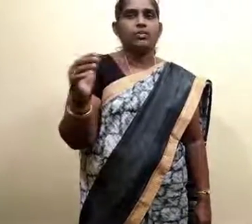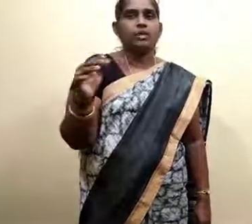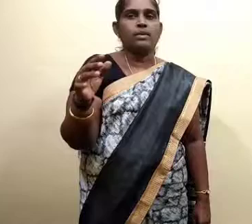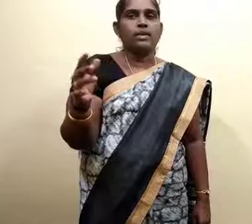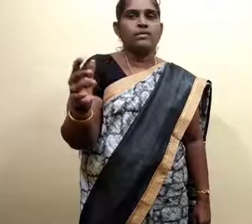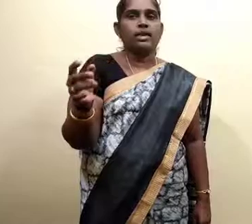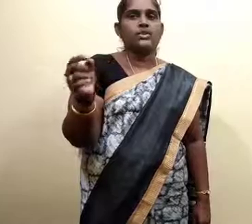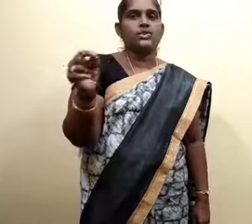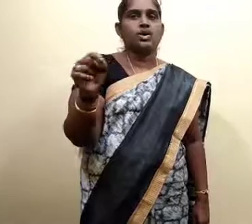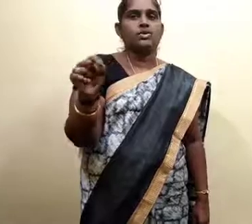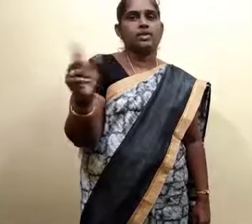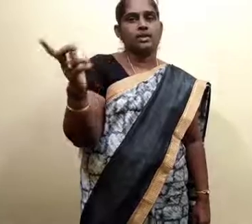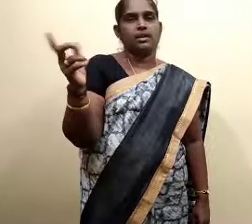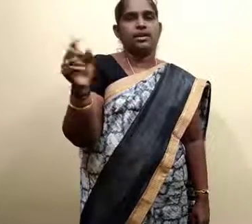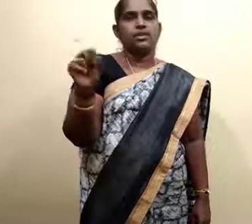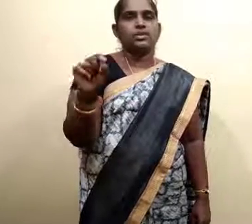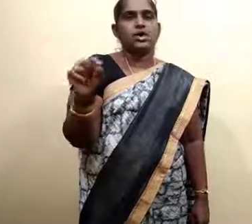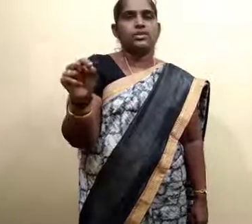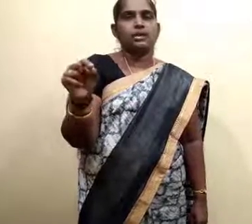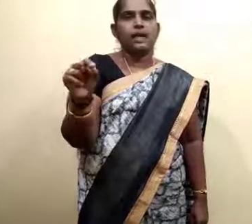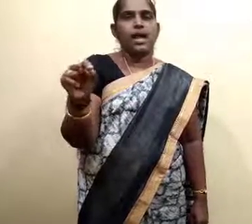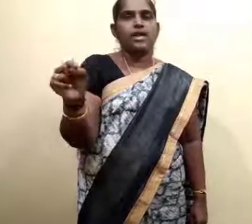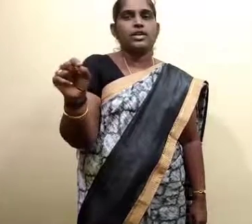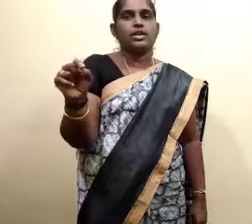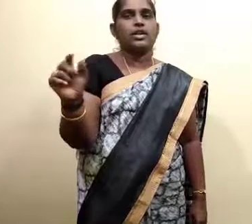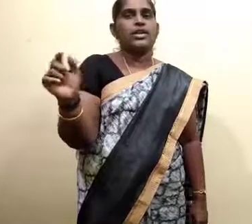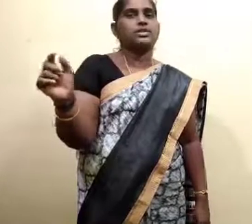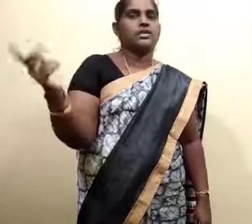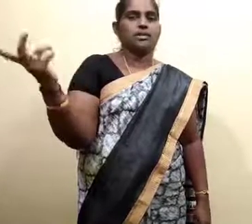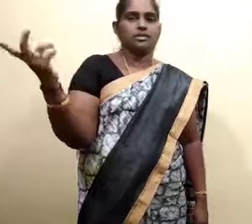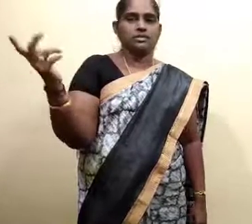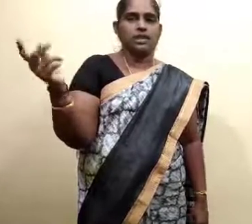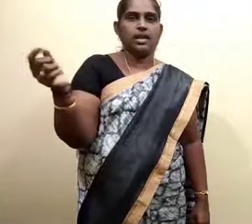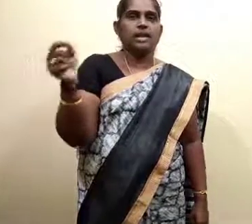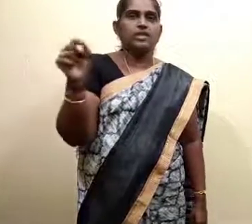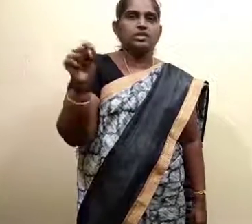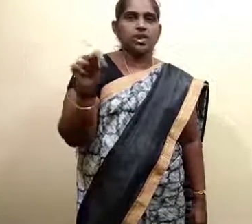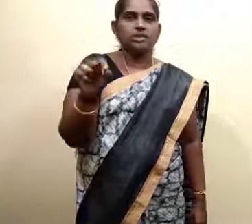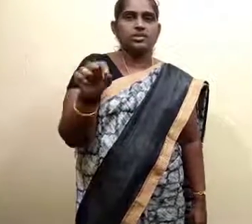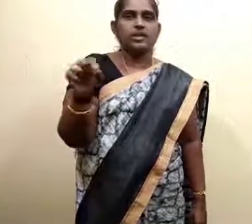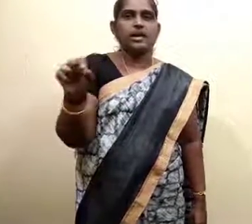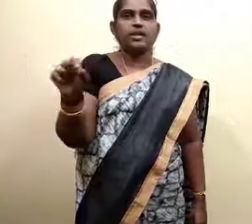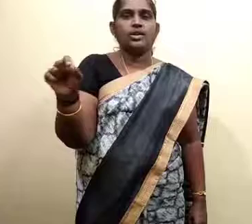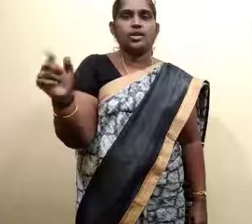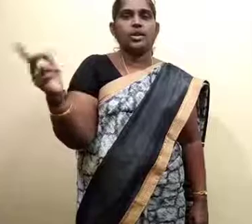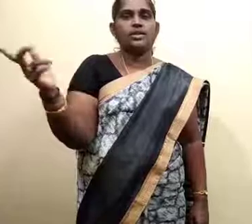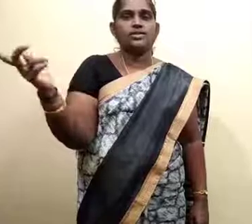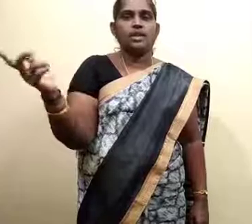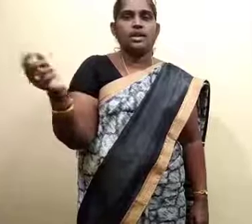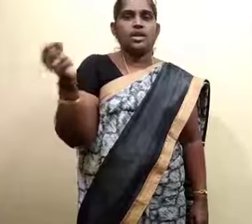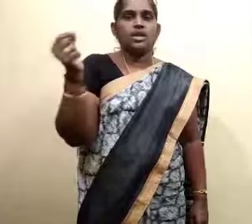opened between Stockton and Darlington. Okay, Stockton and Darlington.